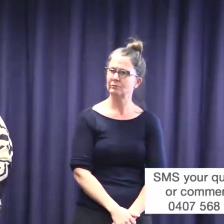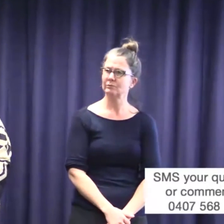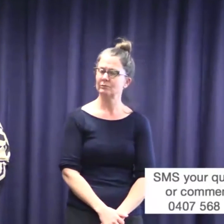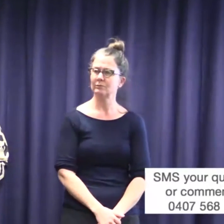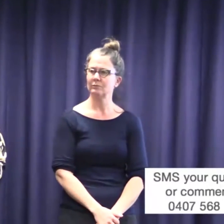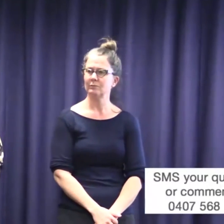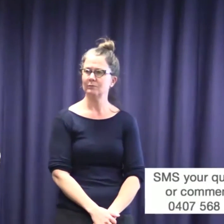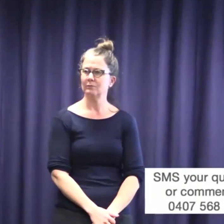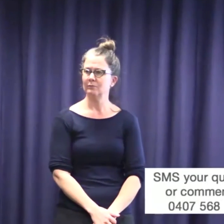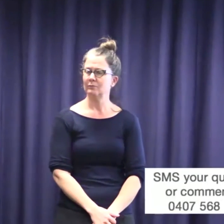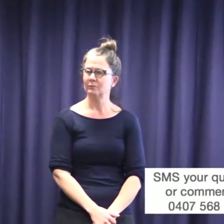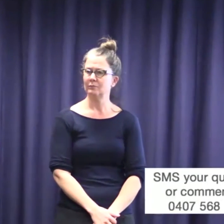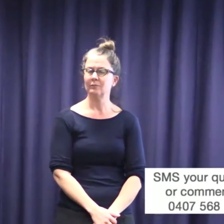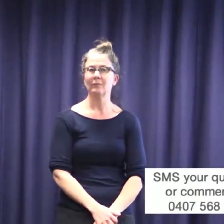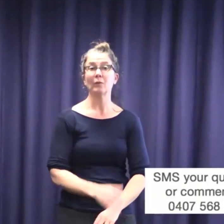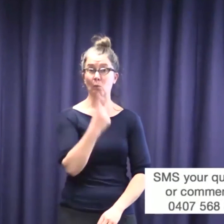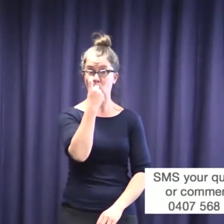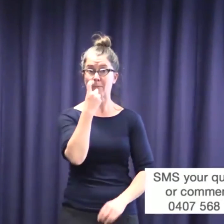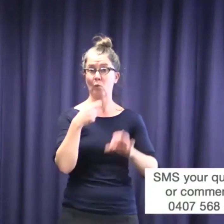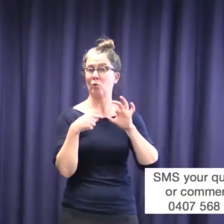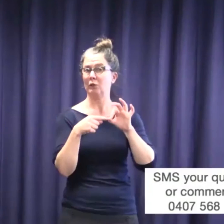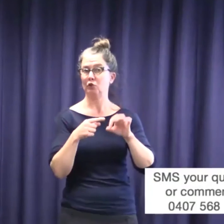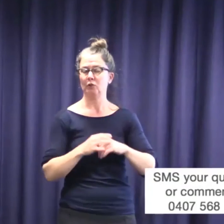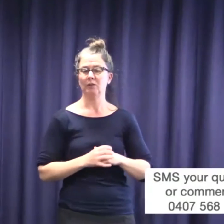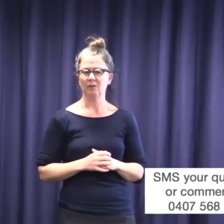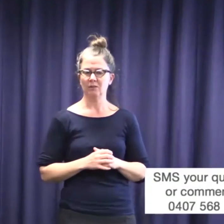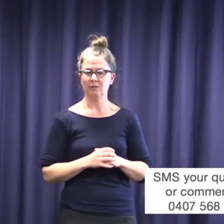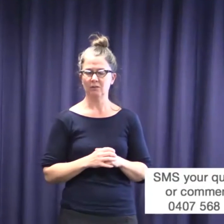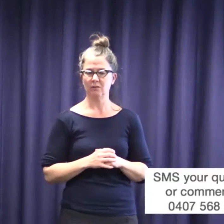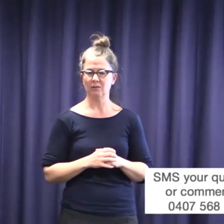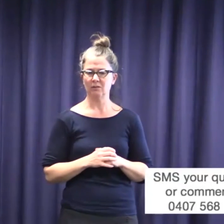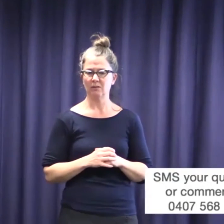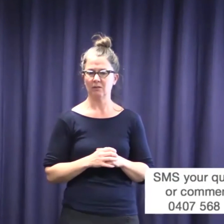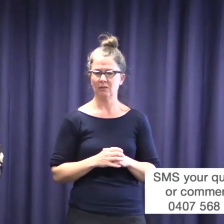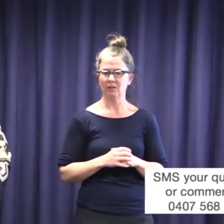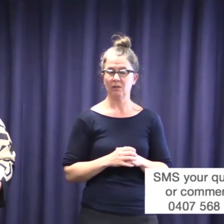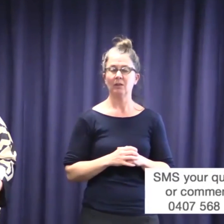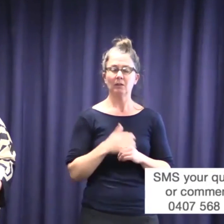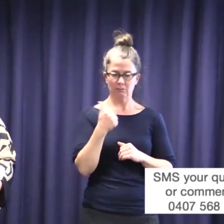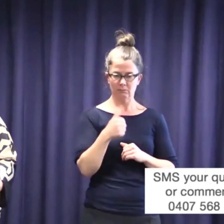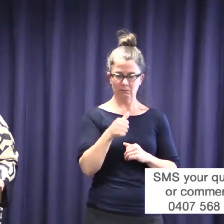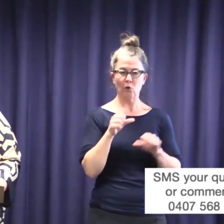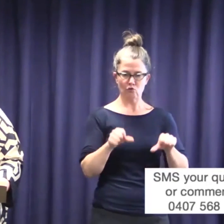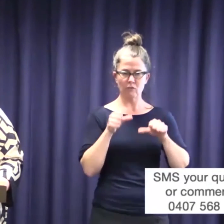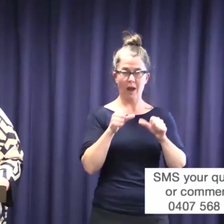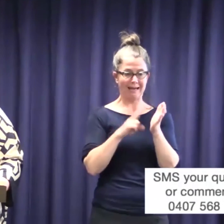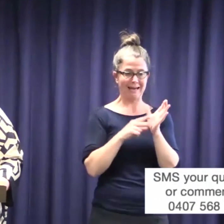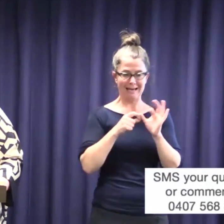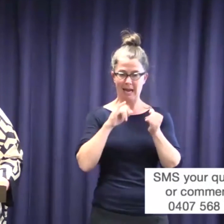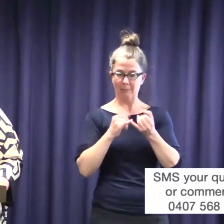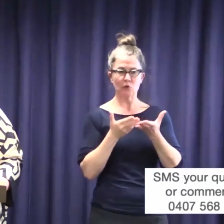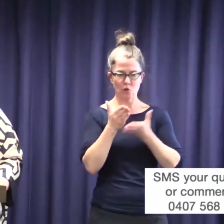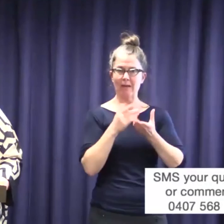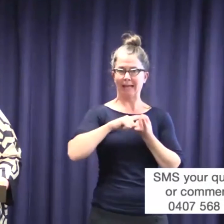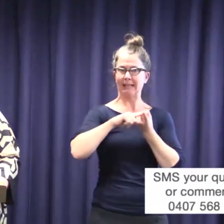An additional question. Reinstating services until December is what you've